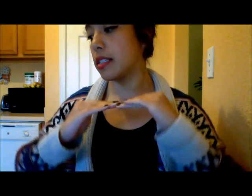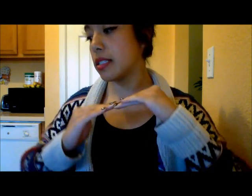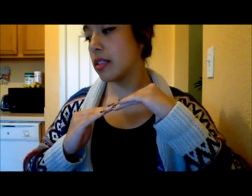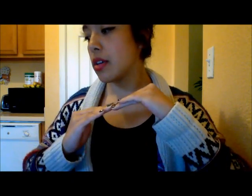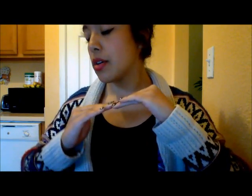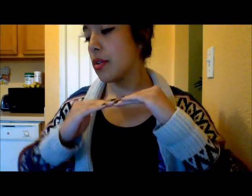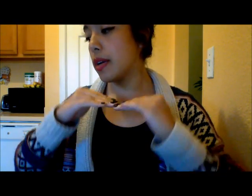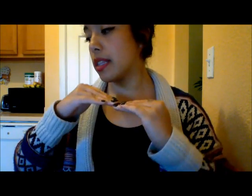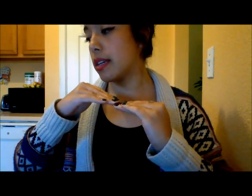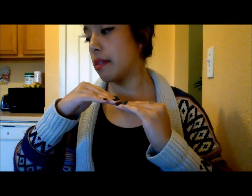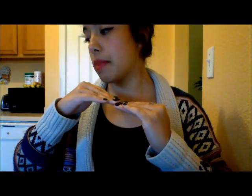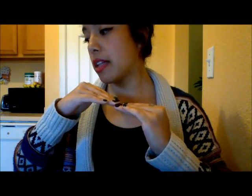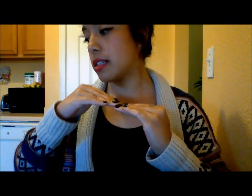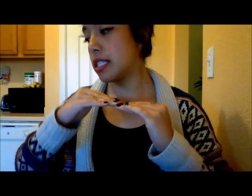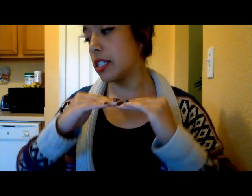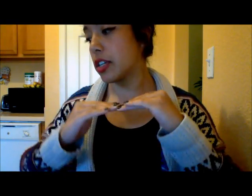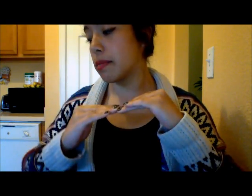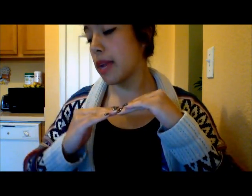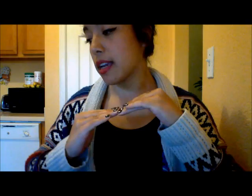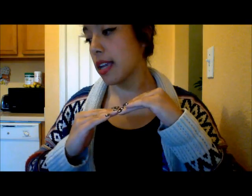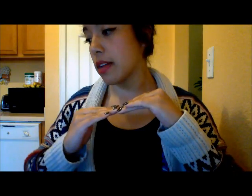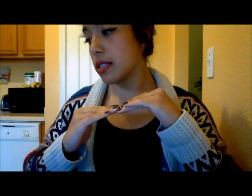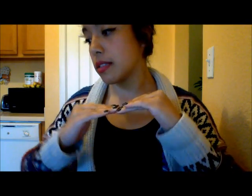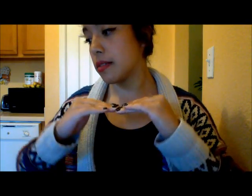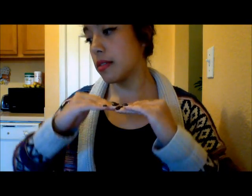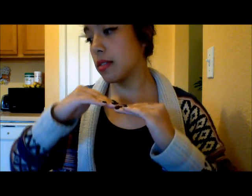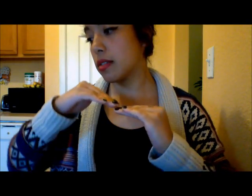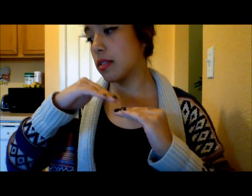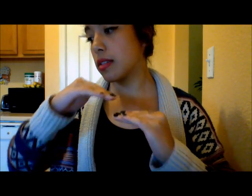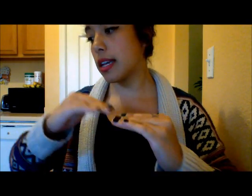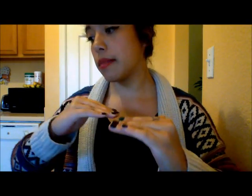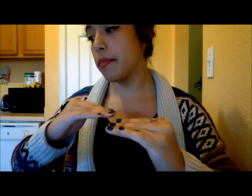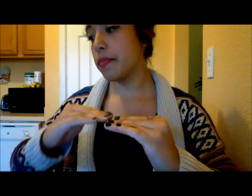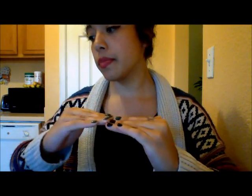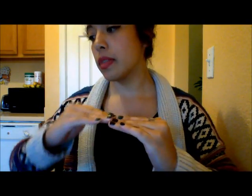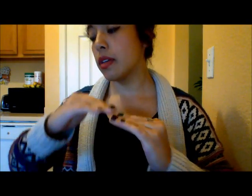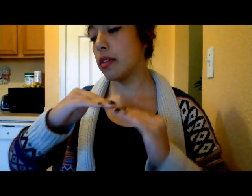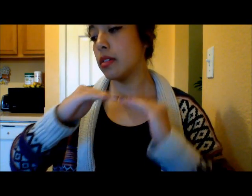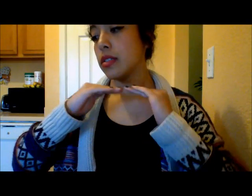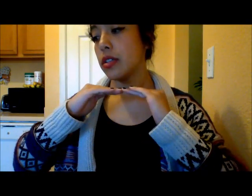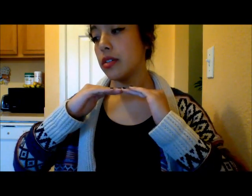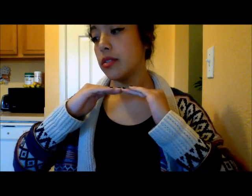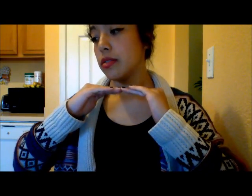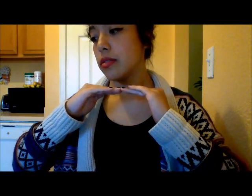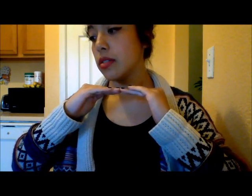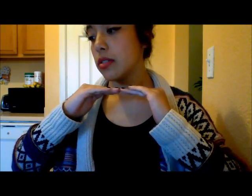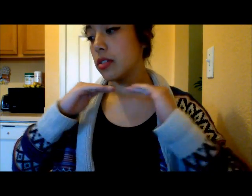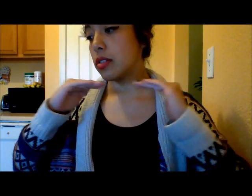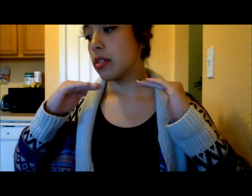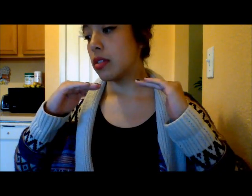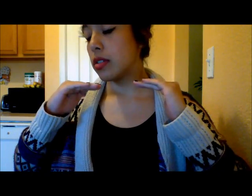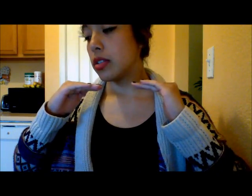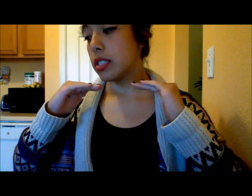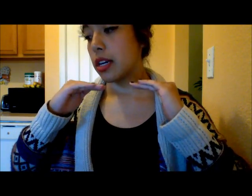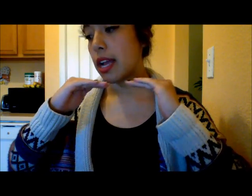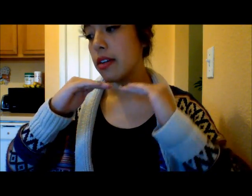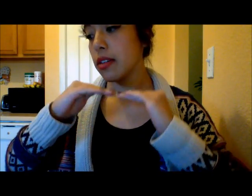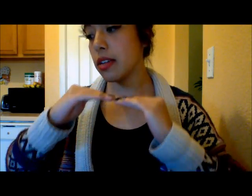balance with the balance in your bank account. Okay, so start out